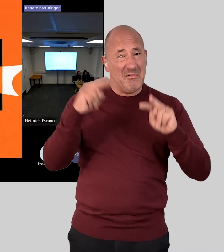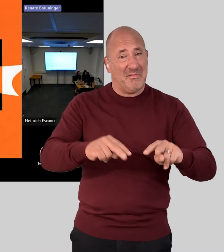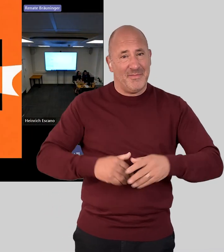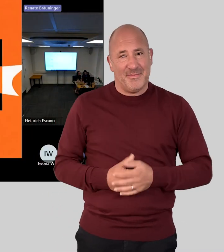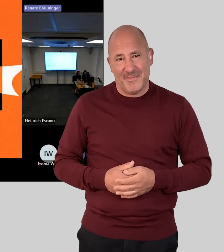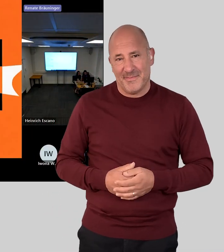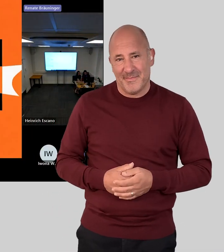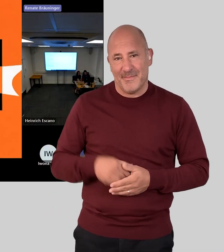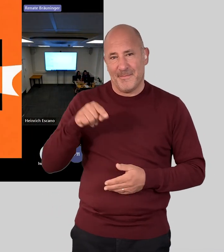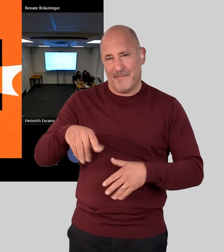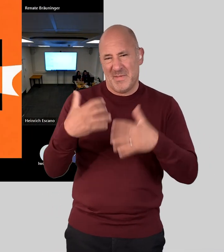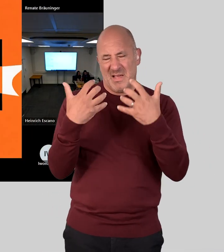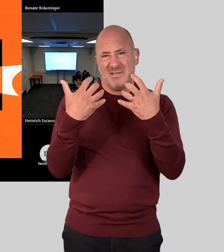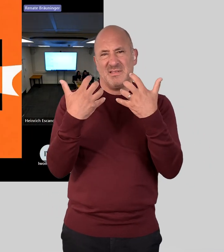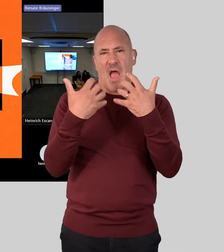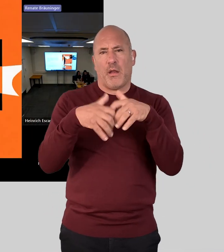to no time.